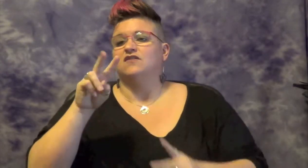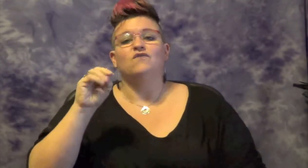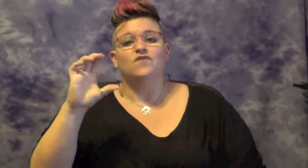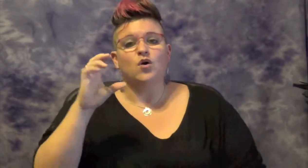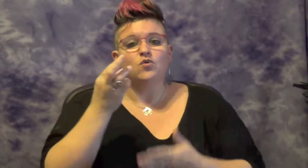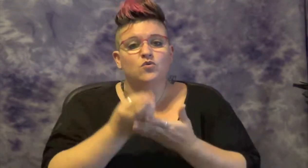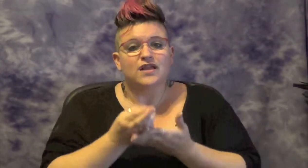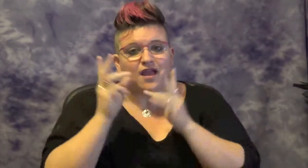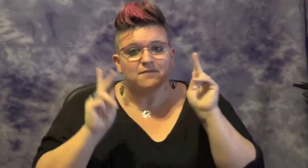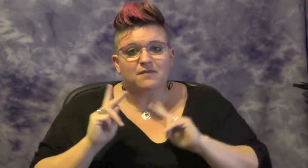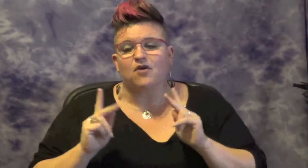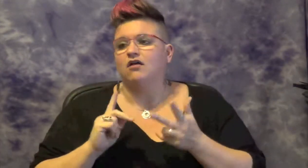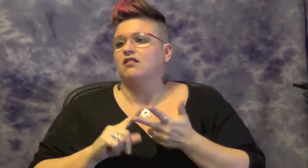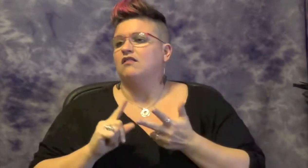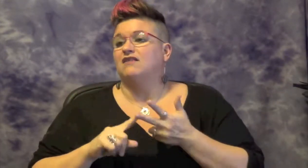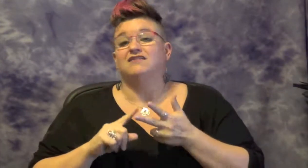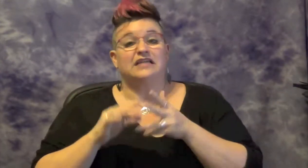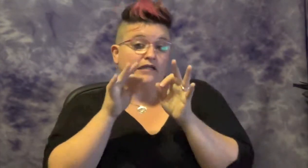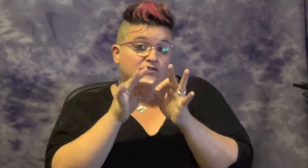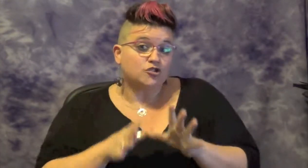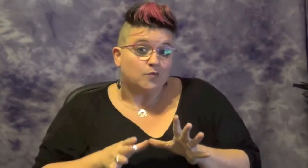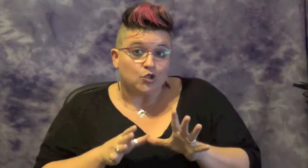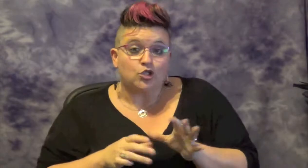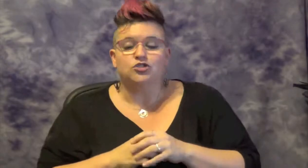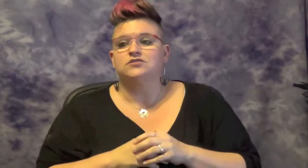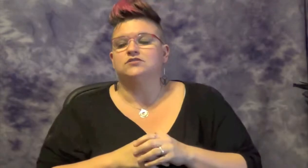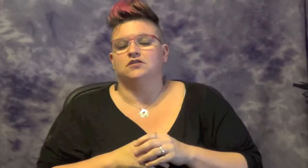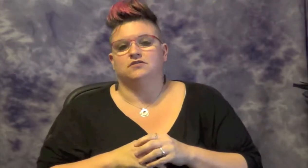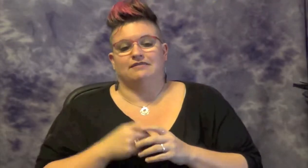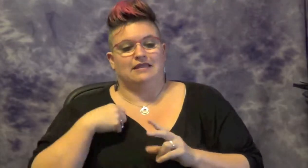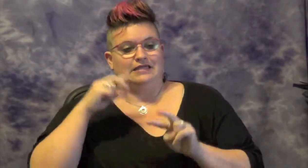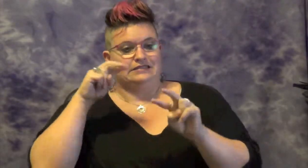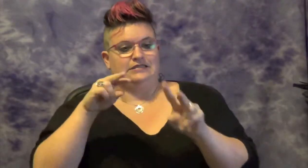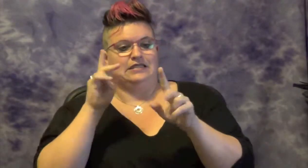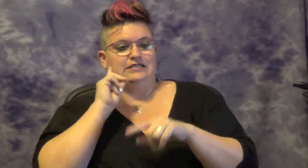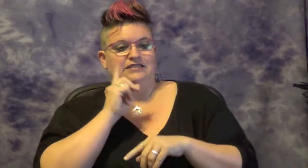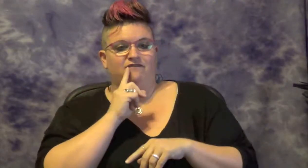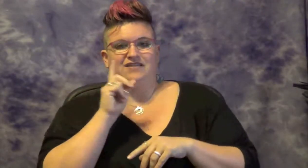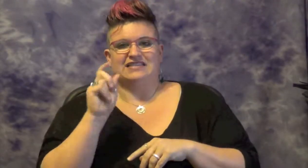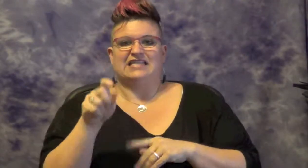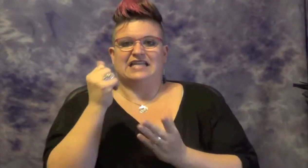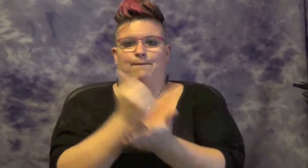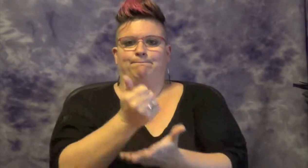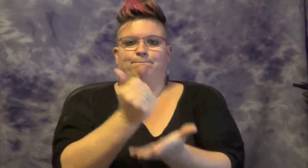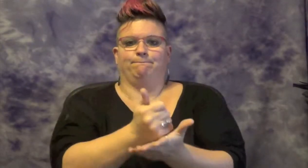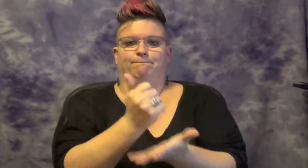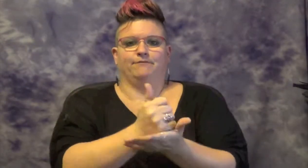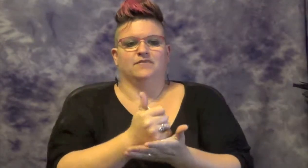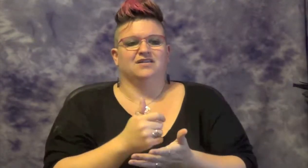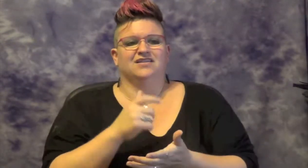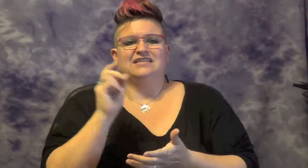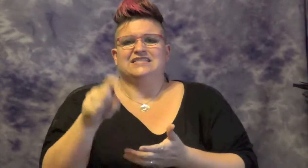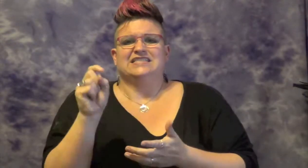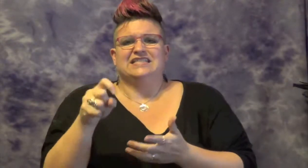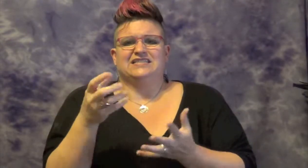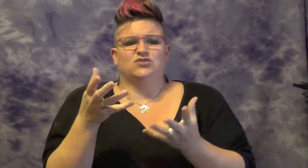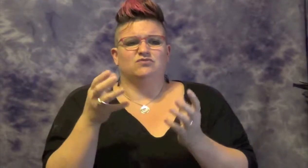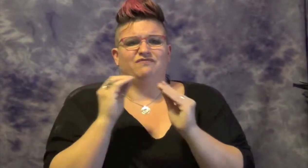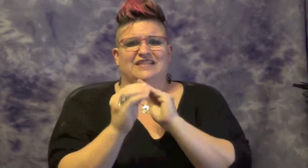Some of those benefactors were voc rehab people, instructors, interpreters, because what happens is they view deaf people